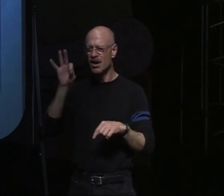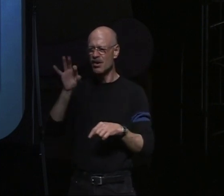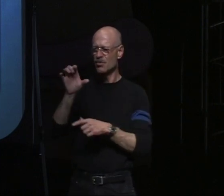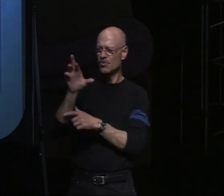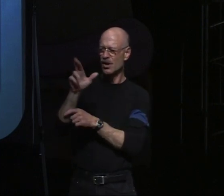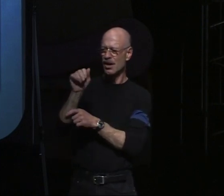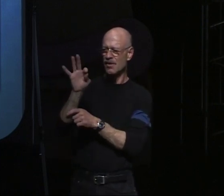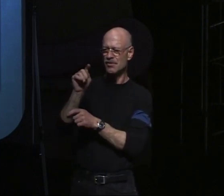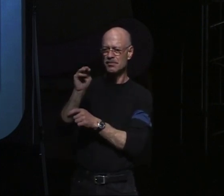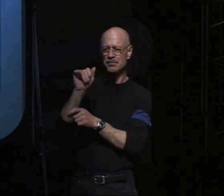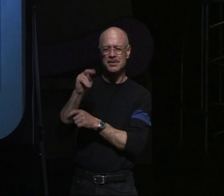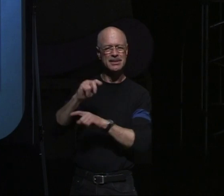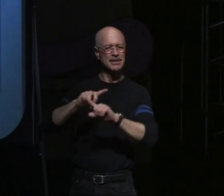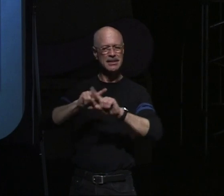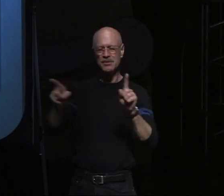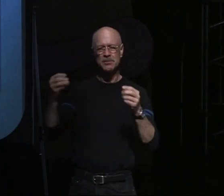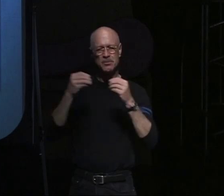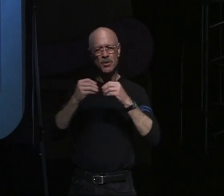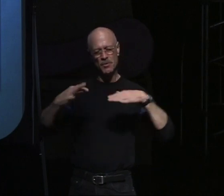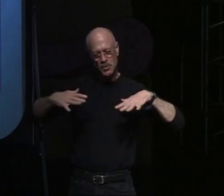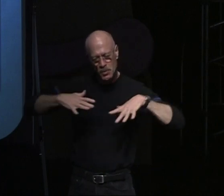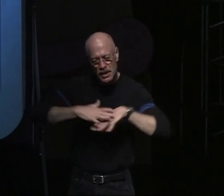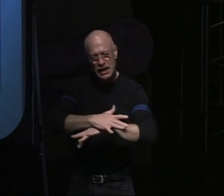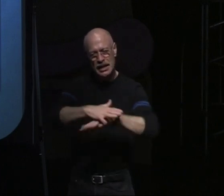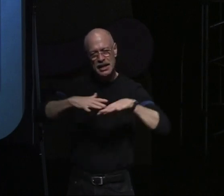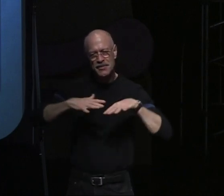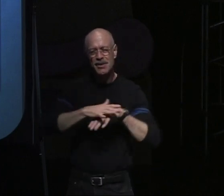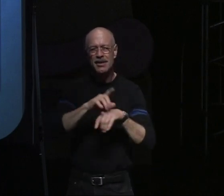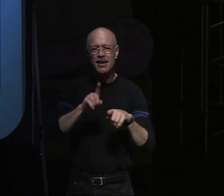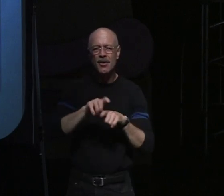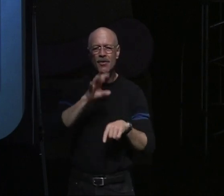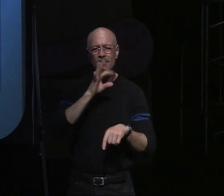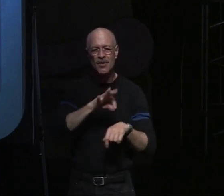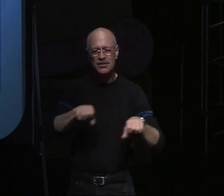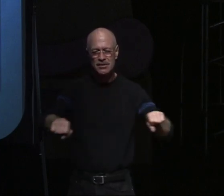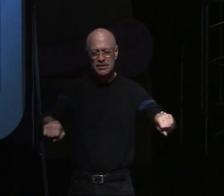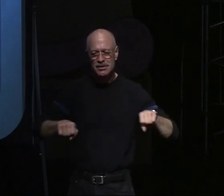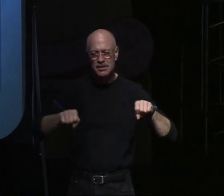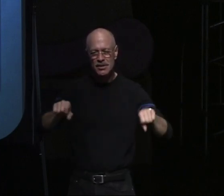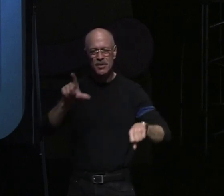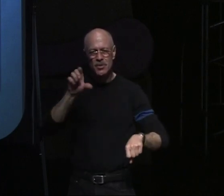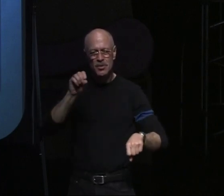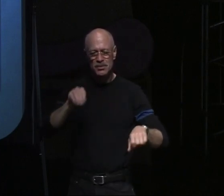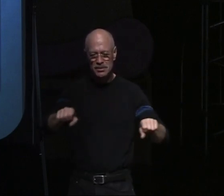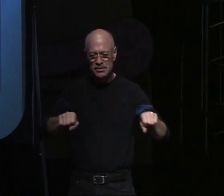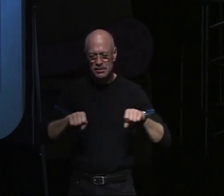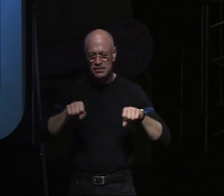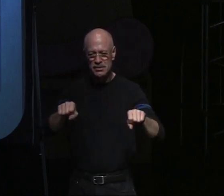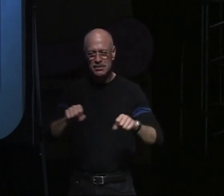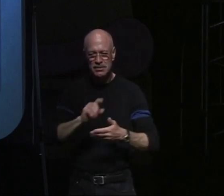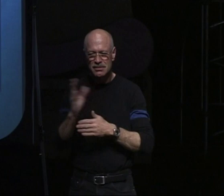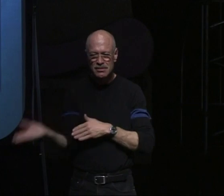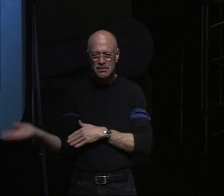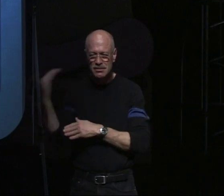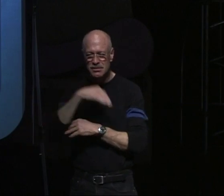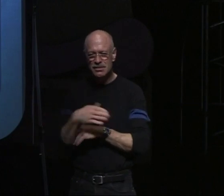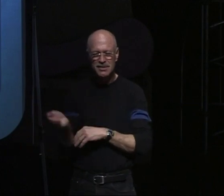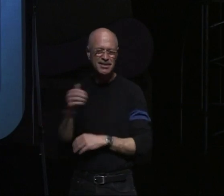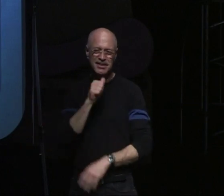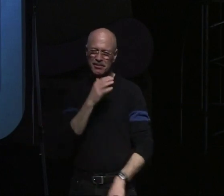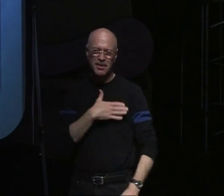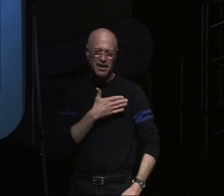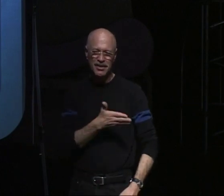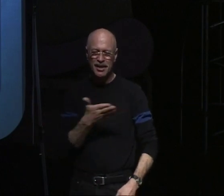design. And that's what I thought it would be, actually. And when I came here, I found out it was really more weaving, using the looms, as you